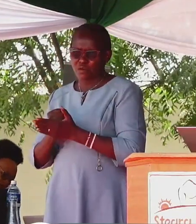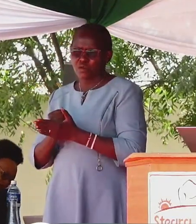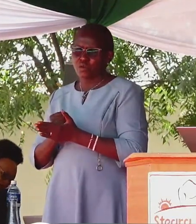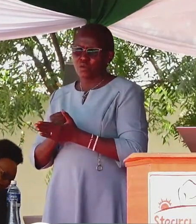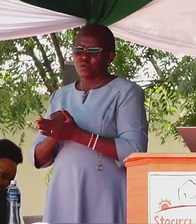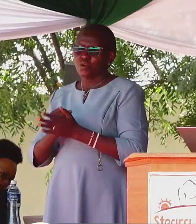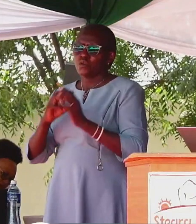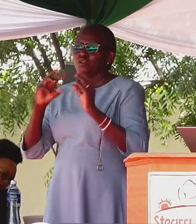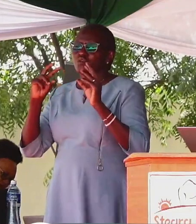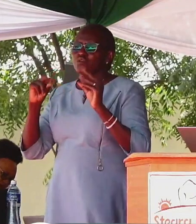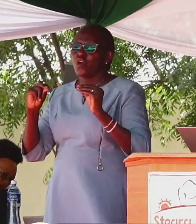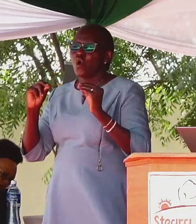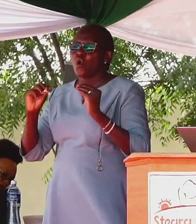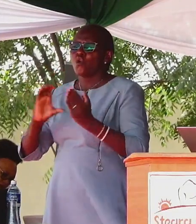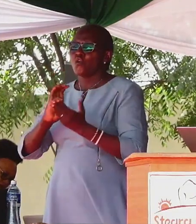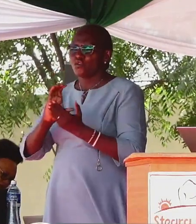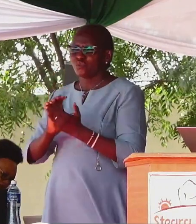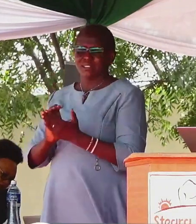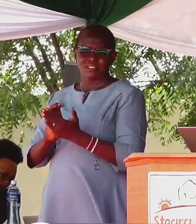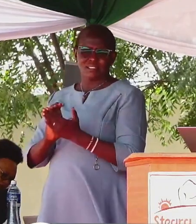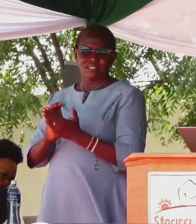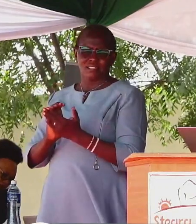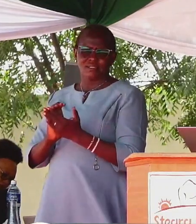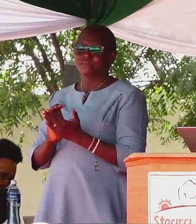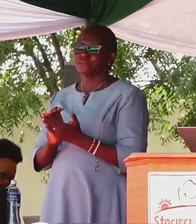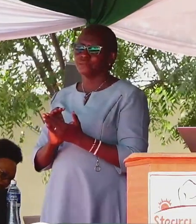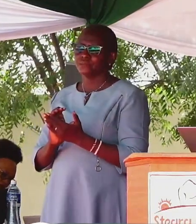on contract.